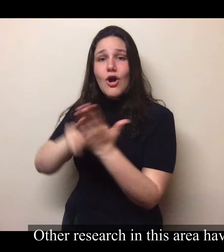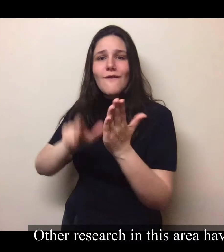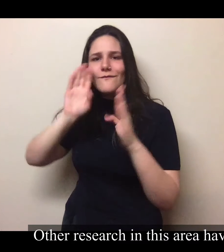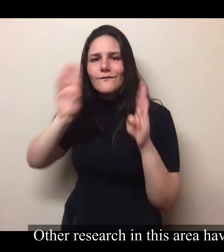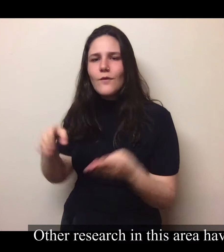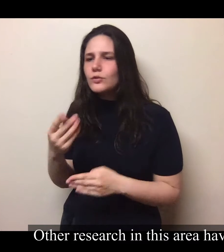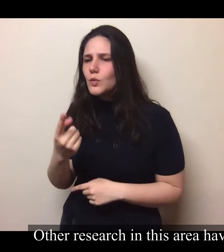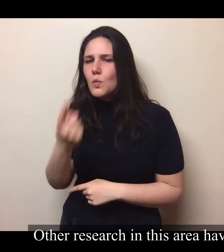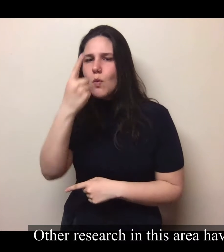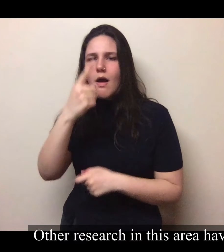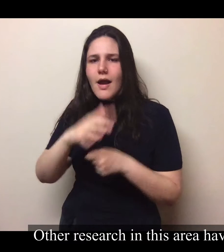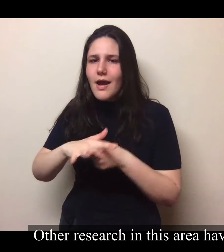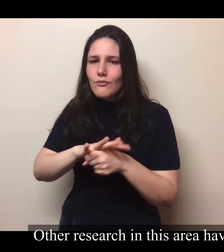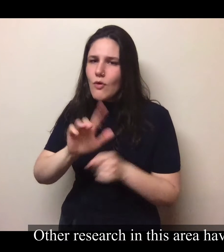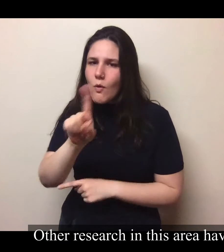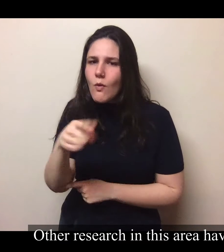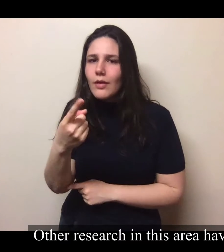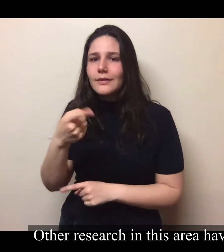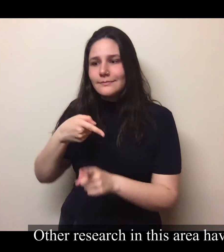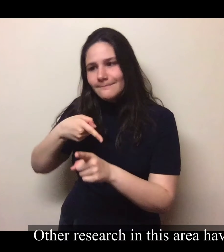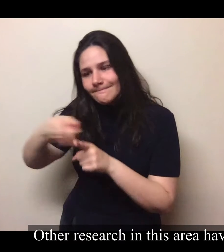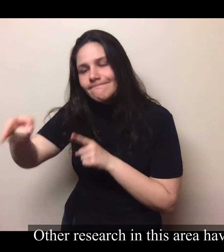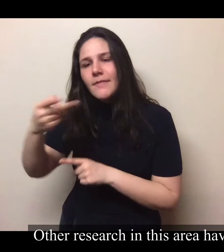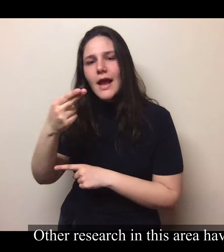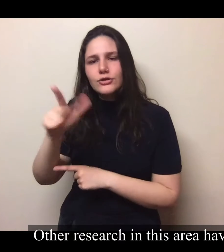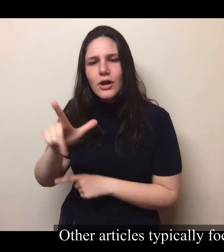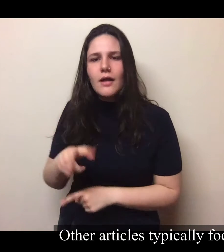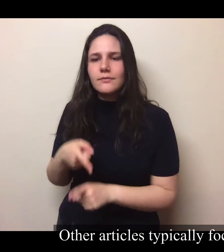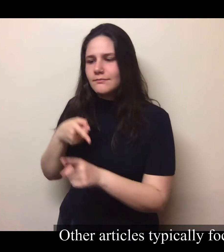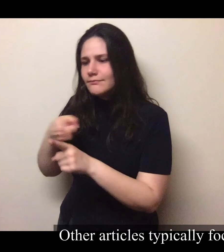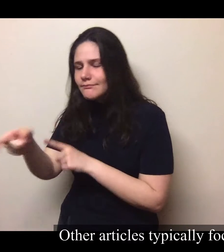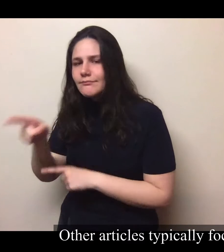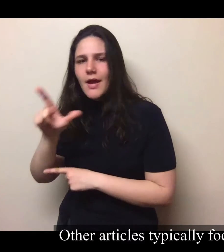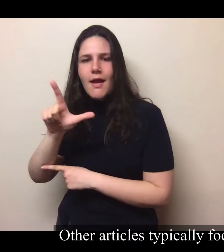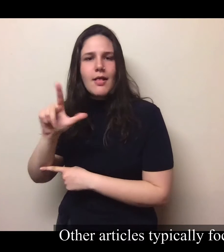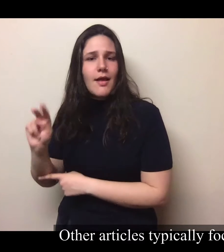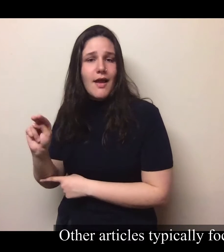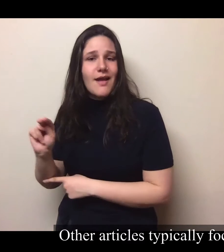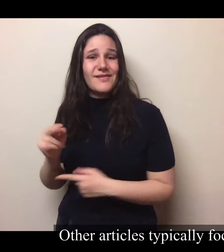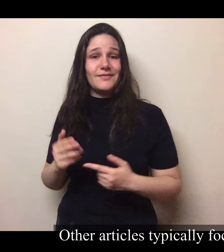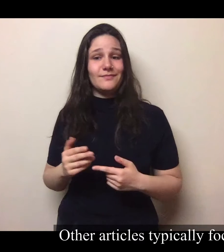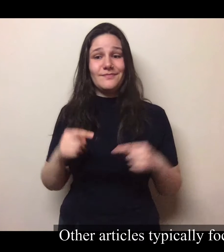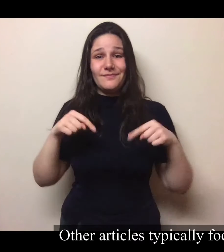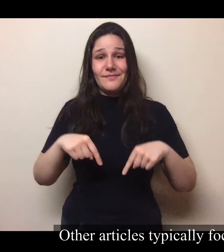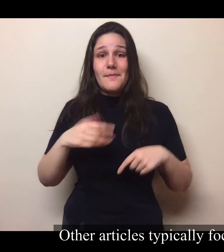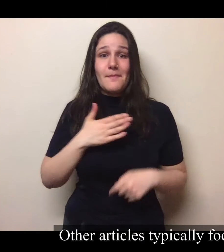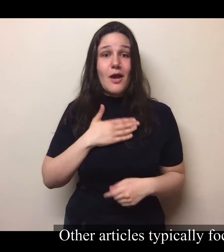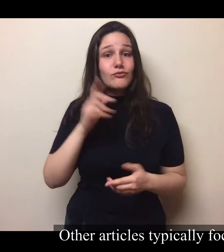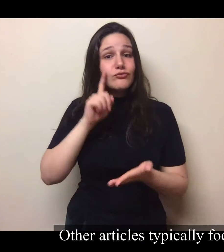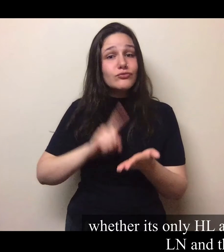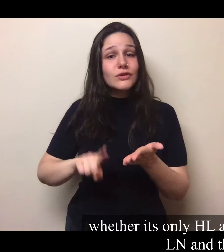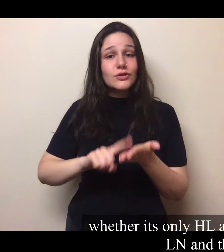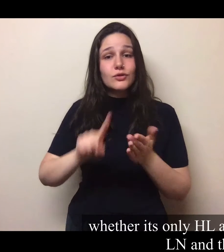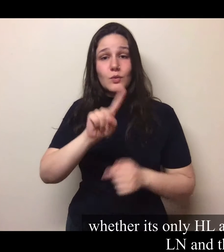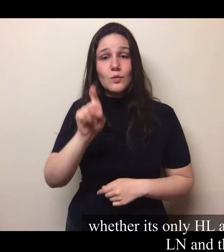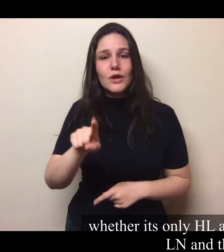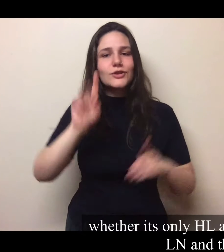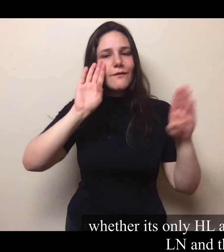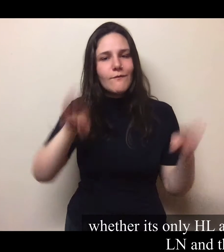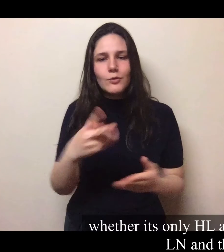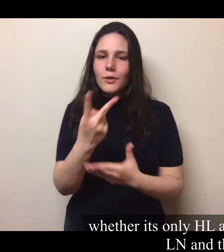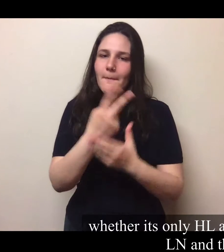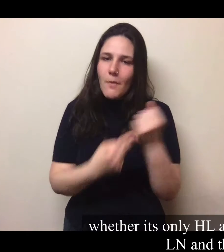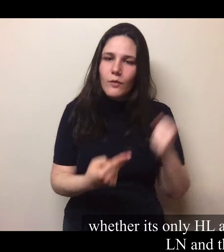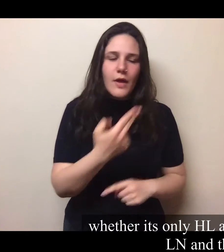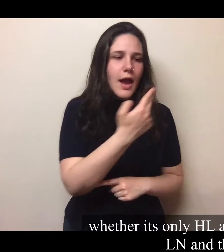Other research in this area have gaps in comparative studies. Other articles typically focus on one area of an issue, whether it's